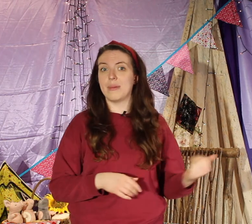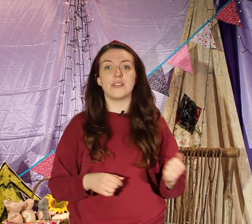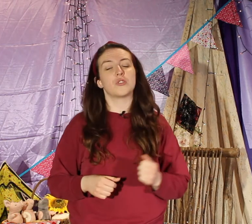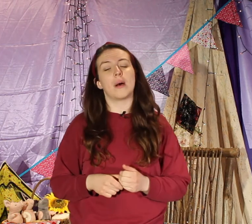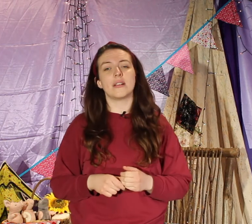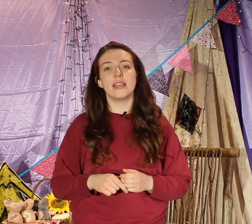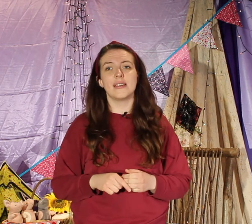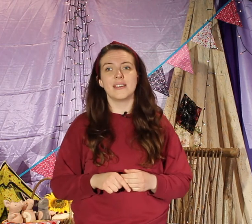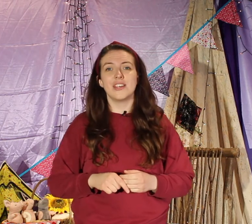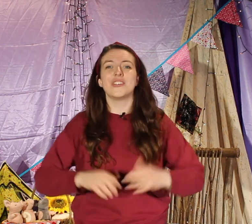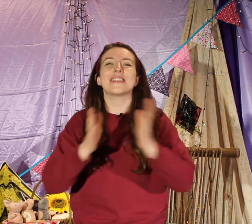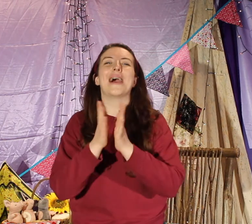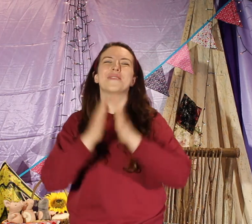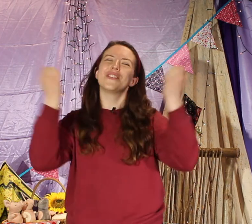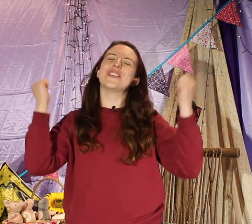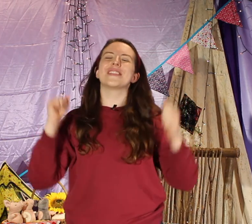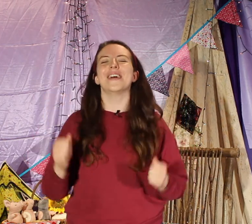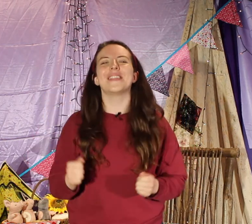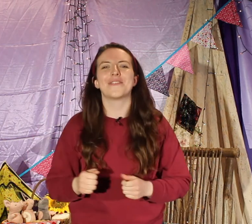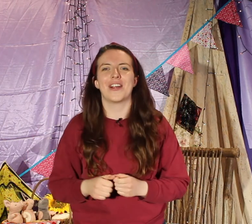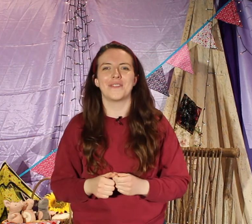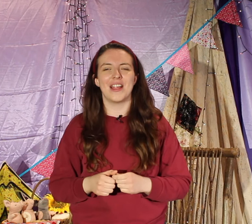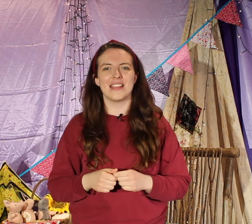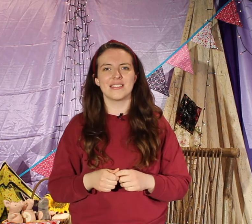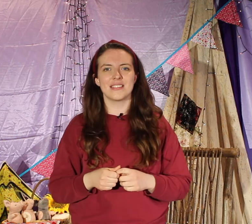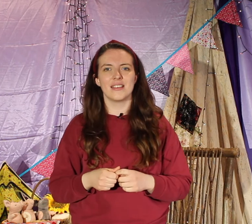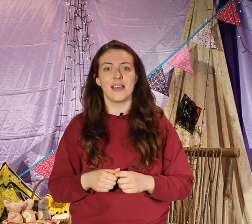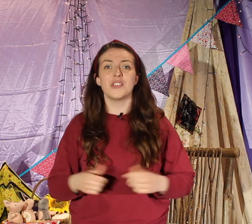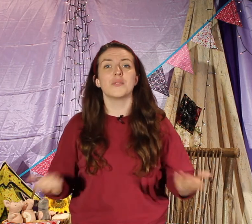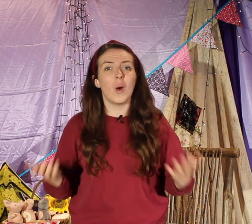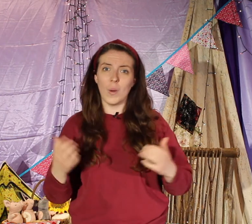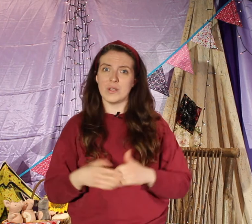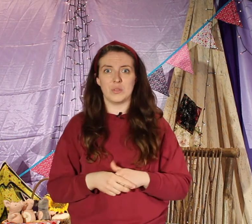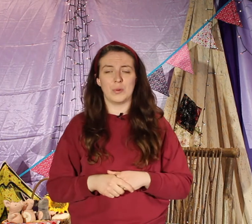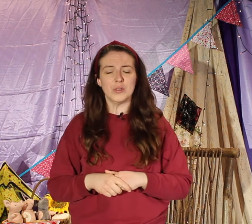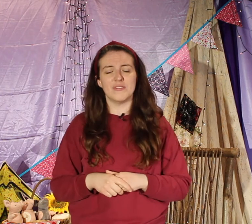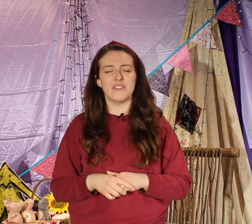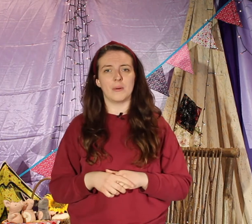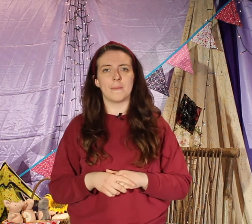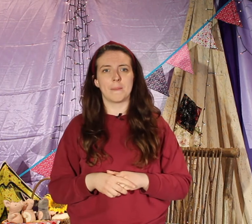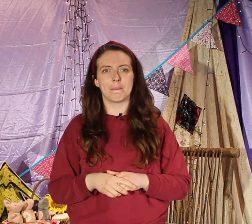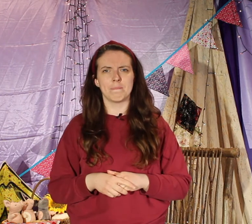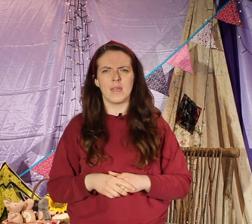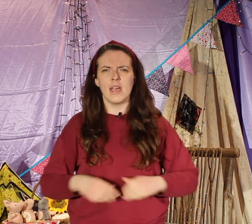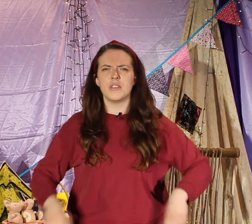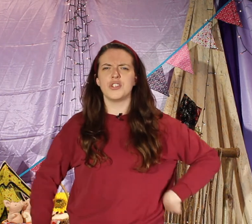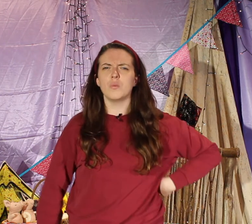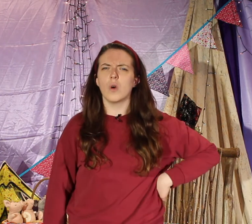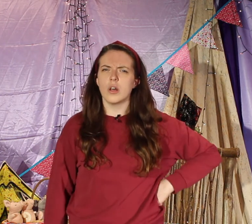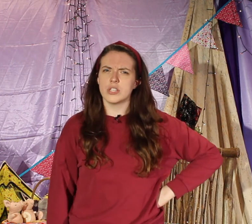Badger's party. She clapped and cheered loudly for her friends. And she was always supportive of everyone. And she watched Hare